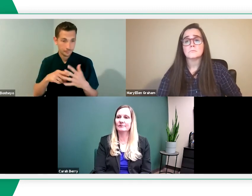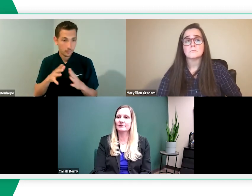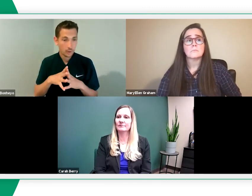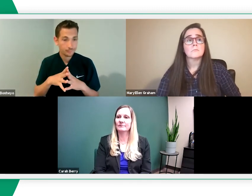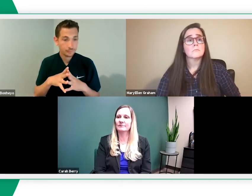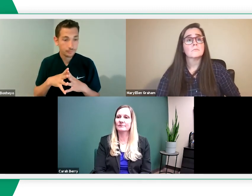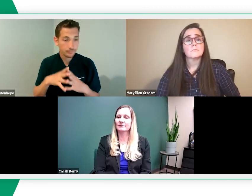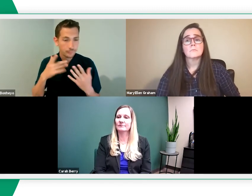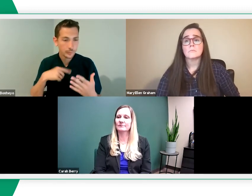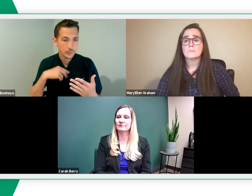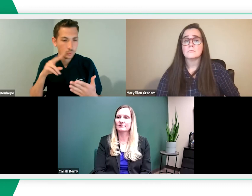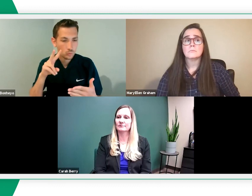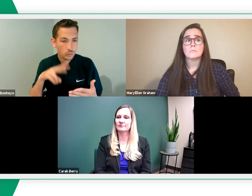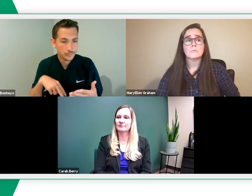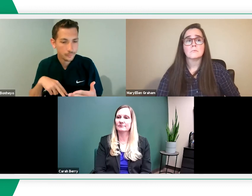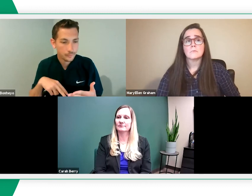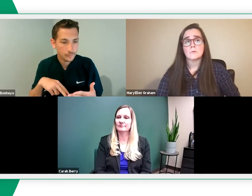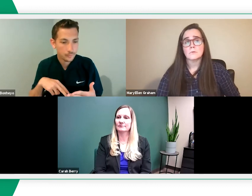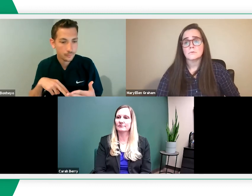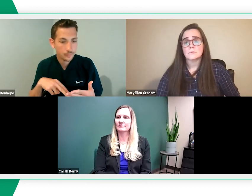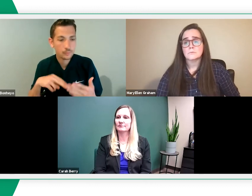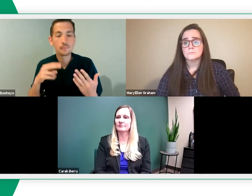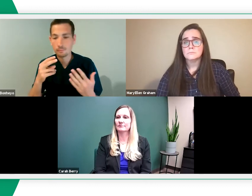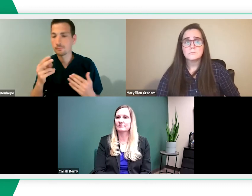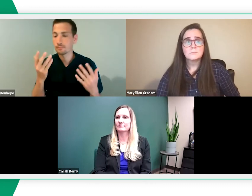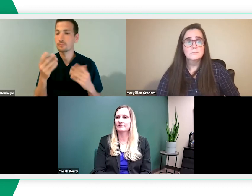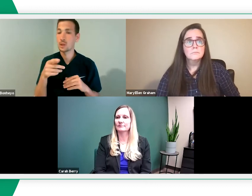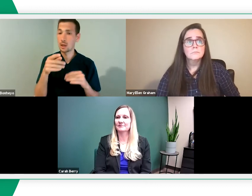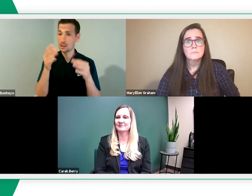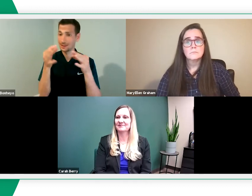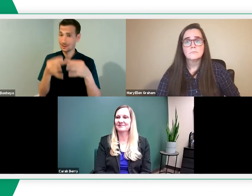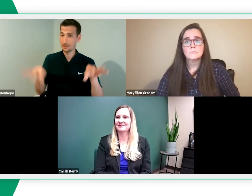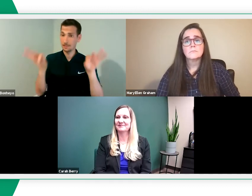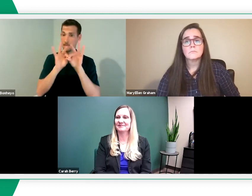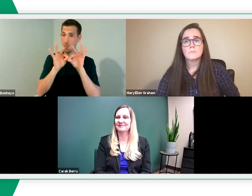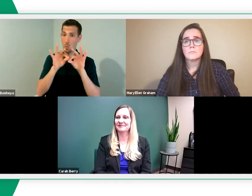All right, our fourth question. Let me look at it.